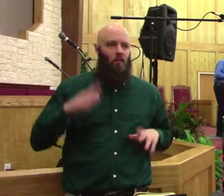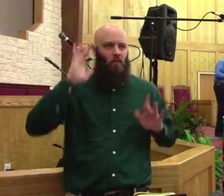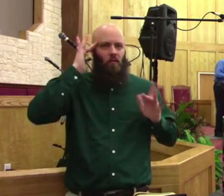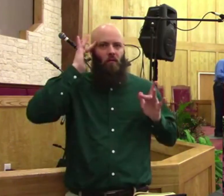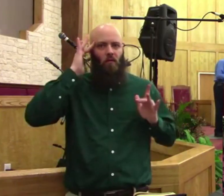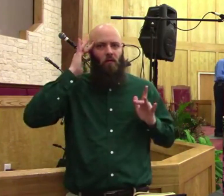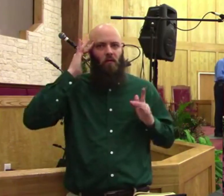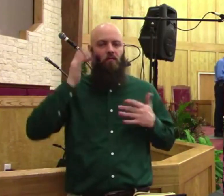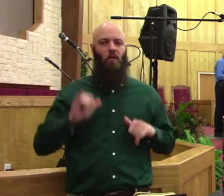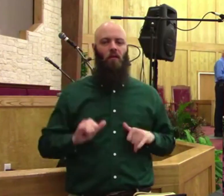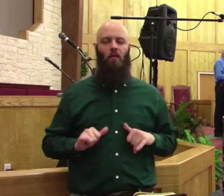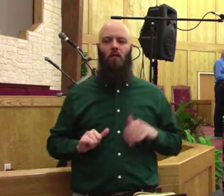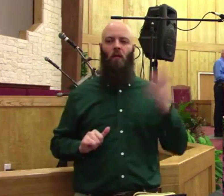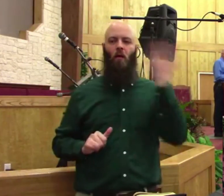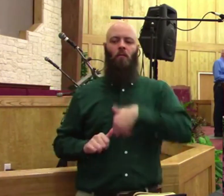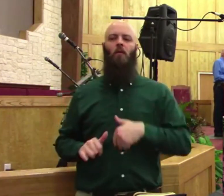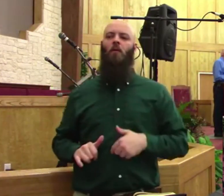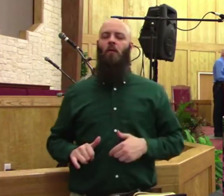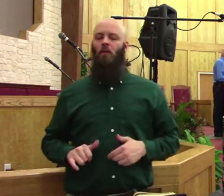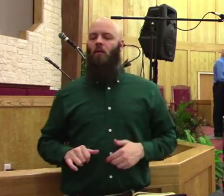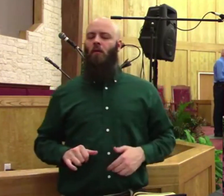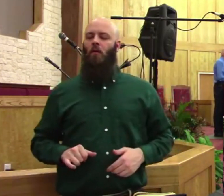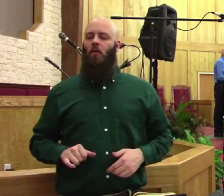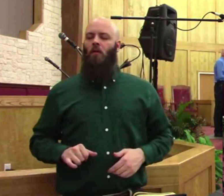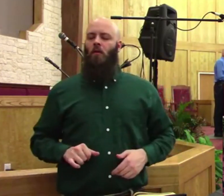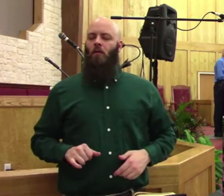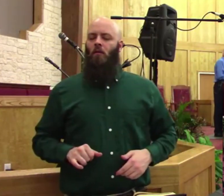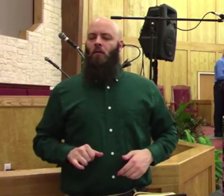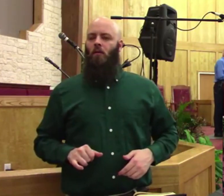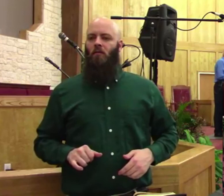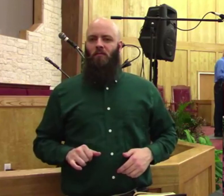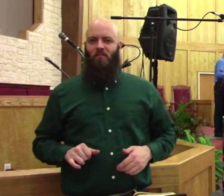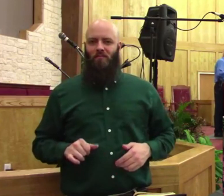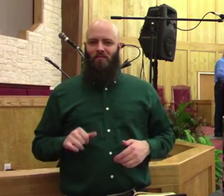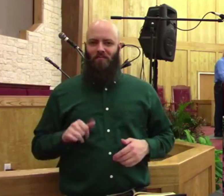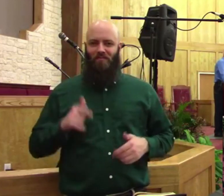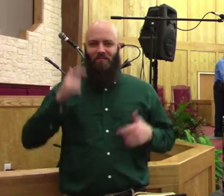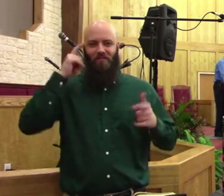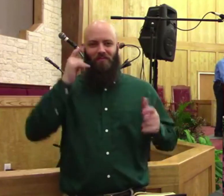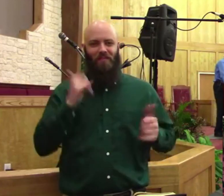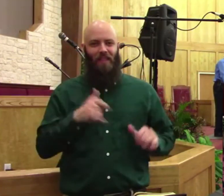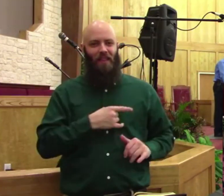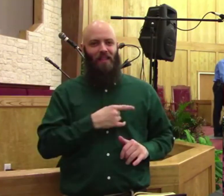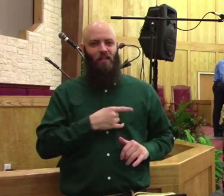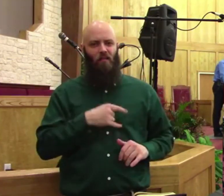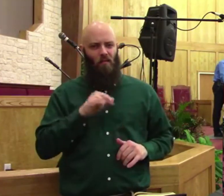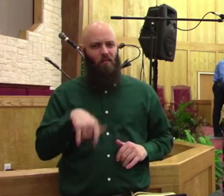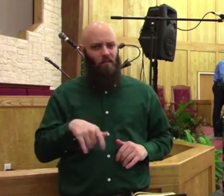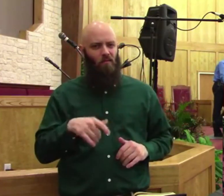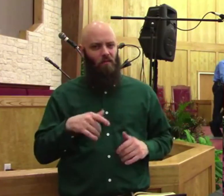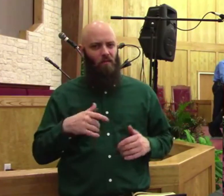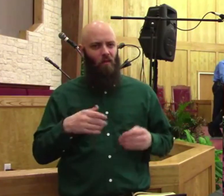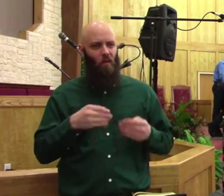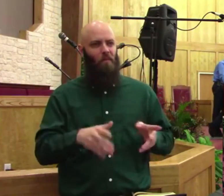he's still arrogant, which is a picture of the lostness of man, isn't it?